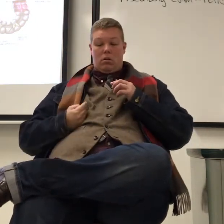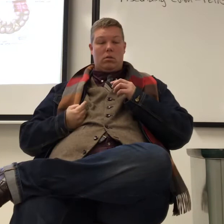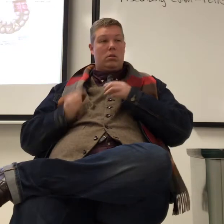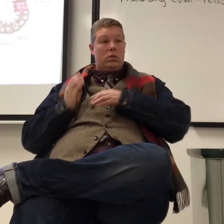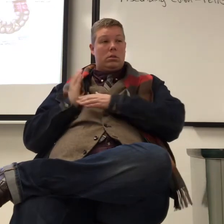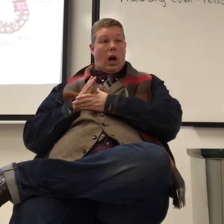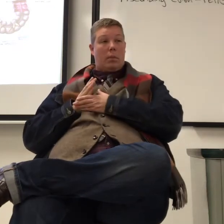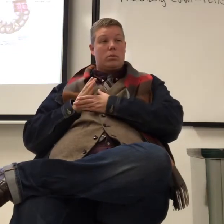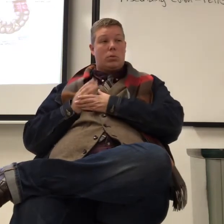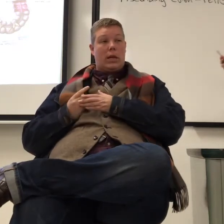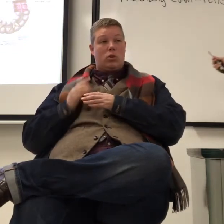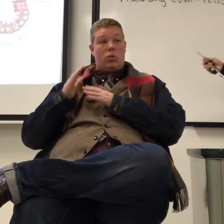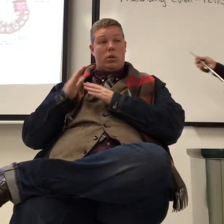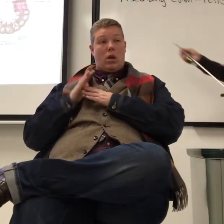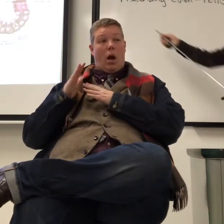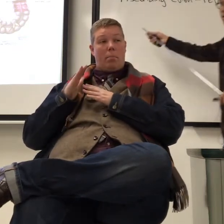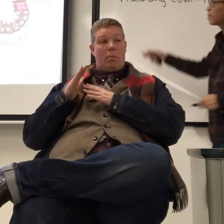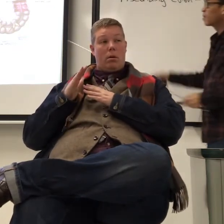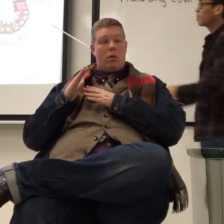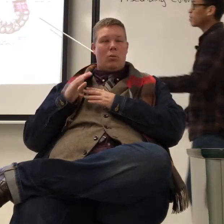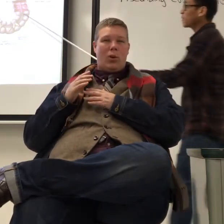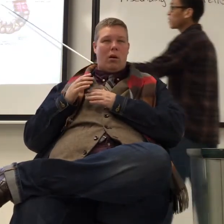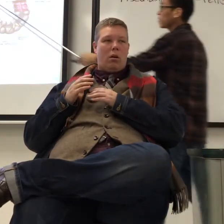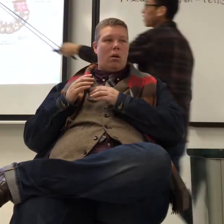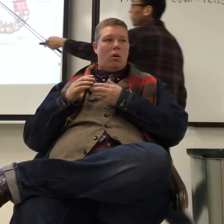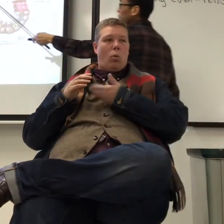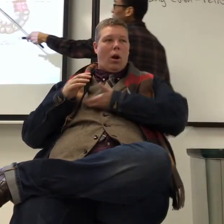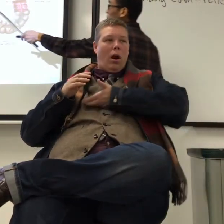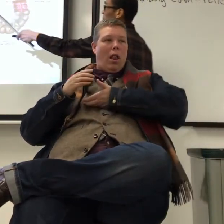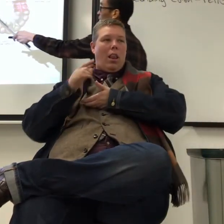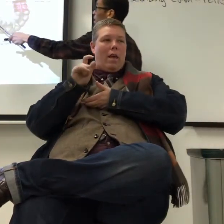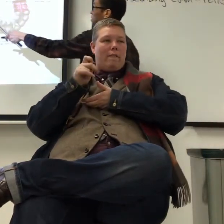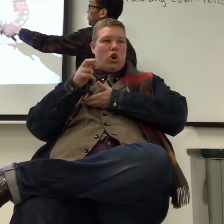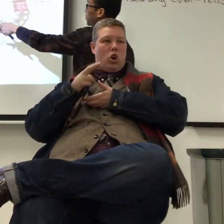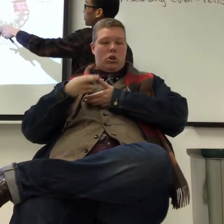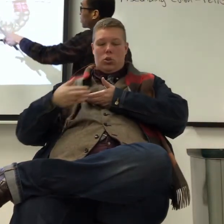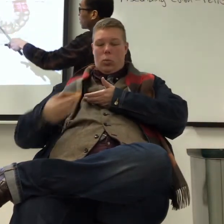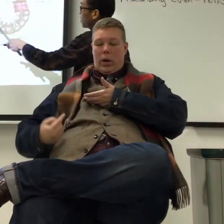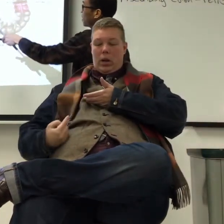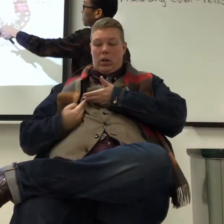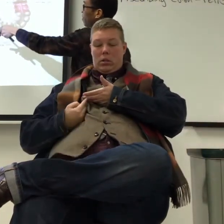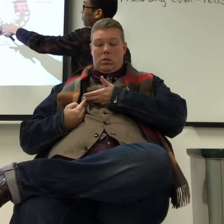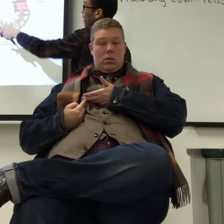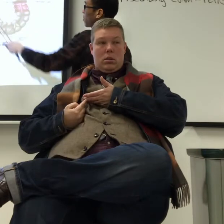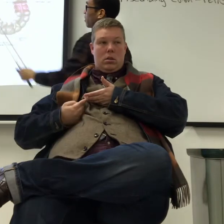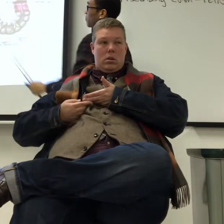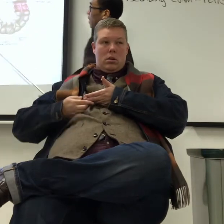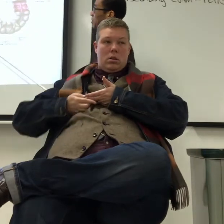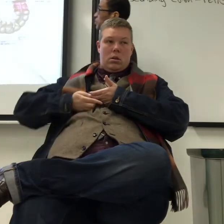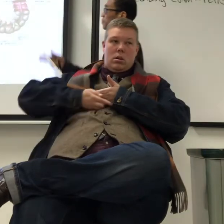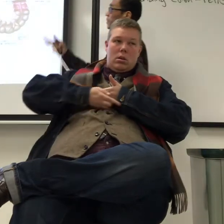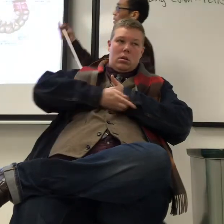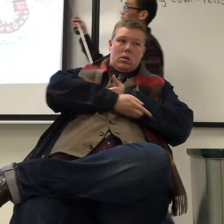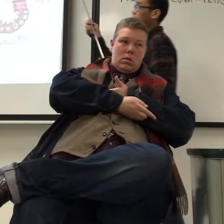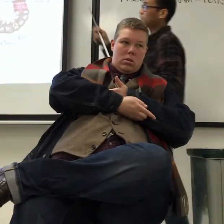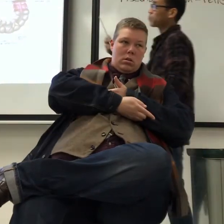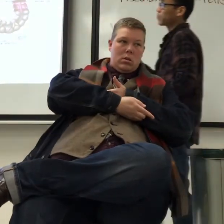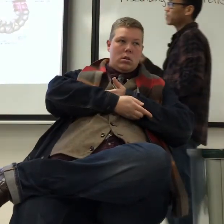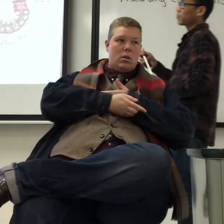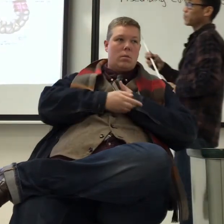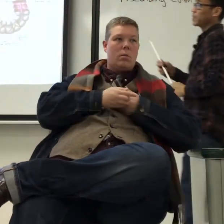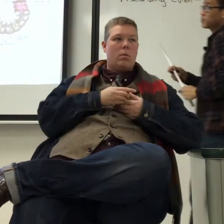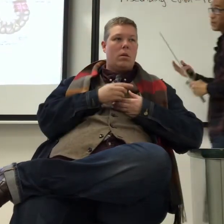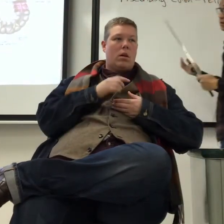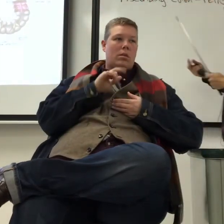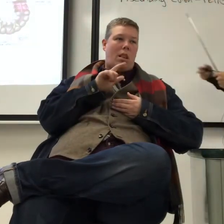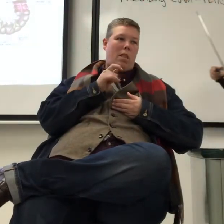stop when it gets to the bottom of the liver. Right there. The liver, it takes a turn. It's called the right colic flexure because that's where the